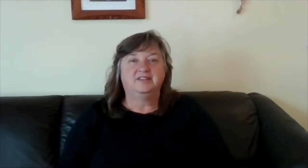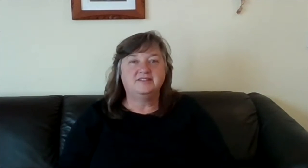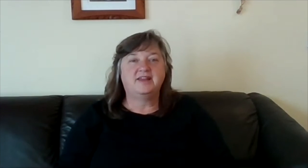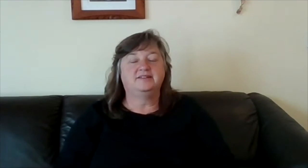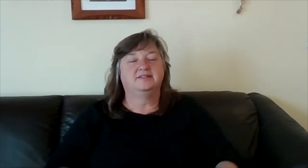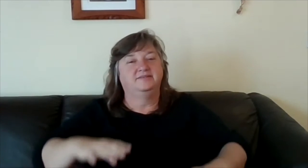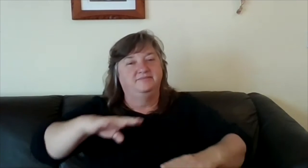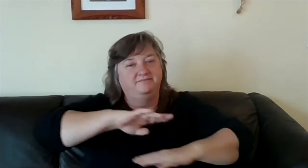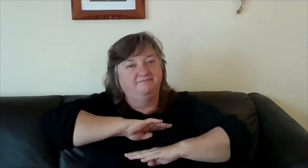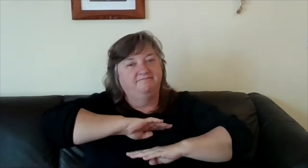Content.